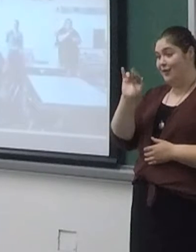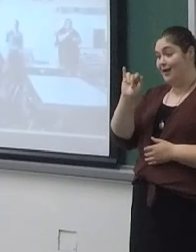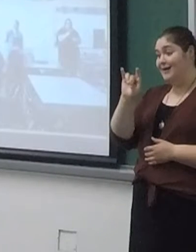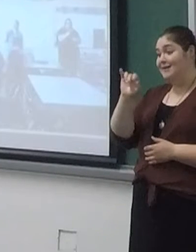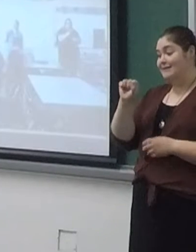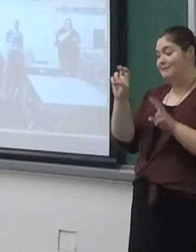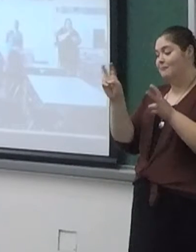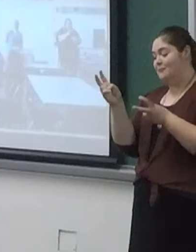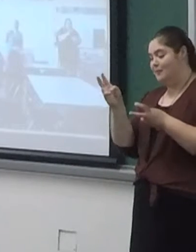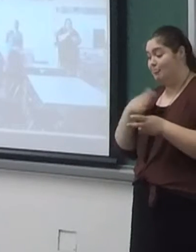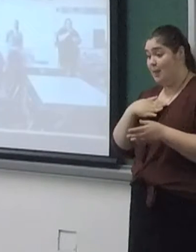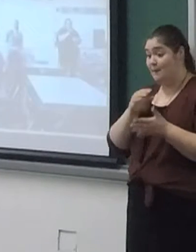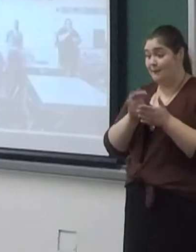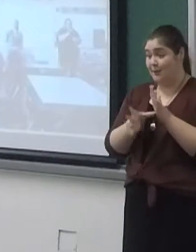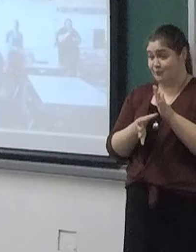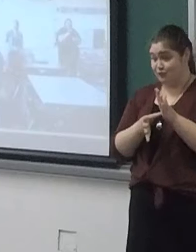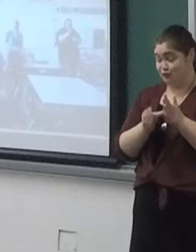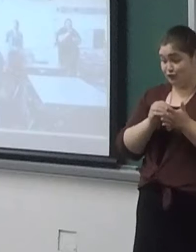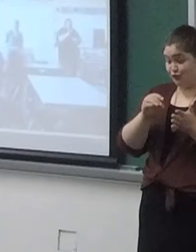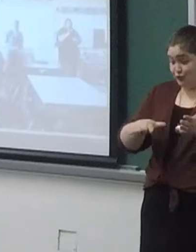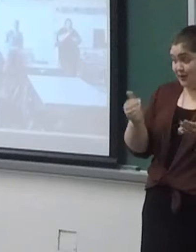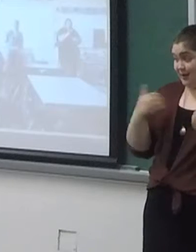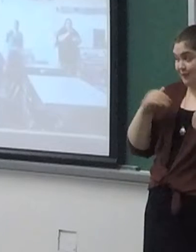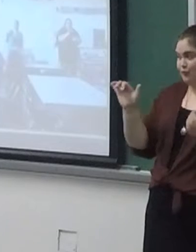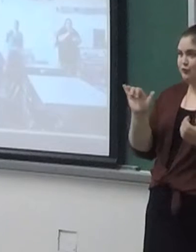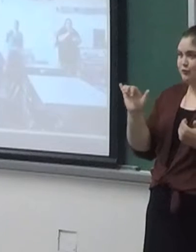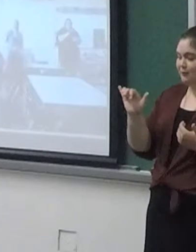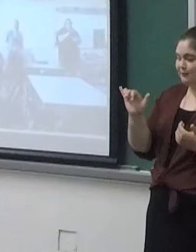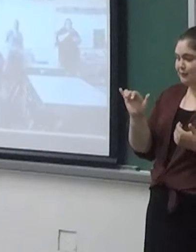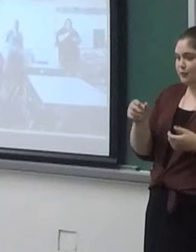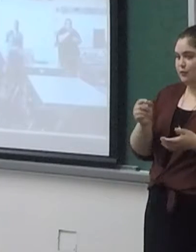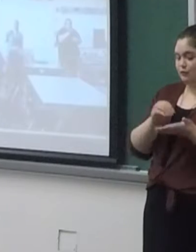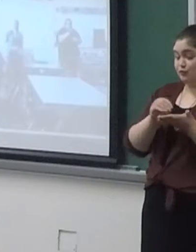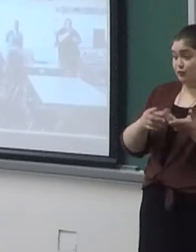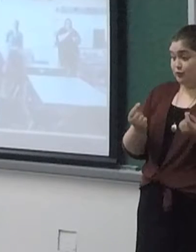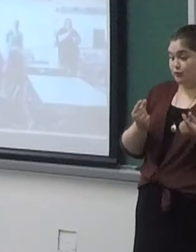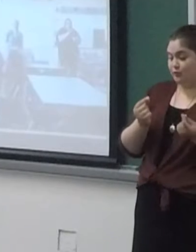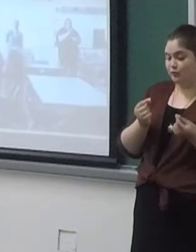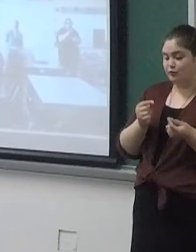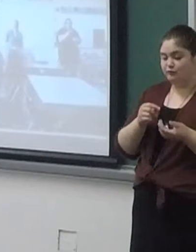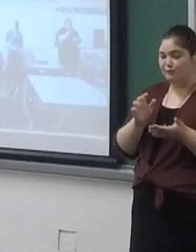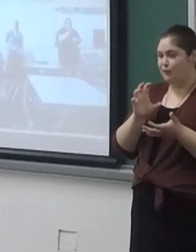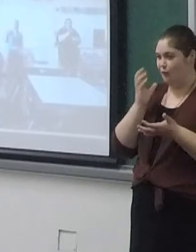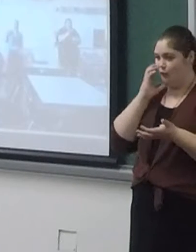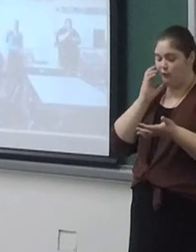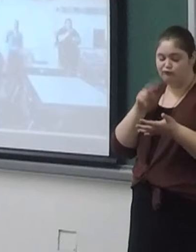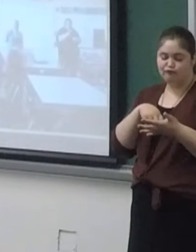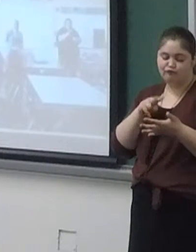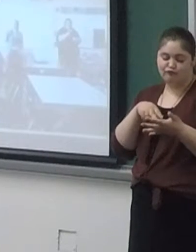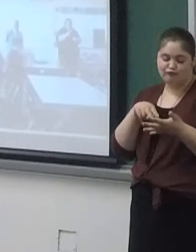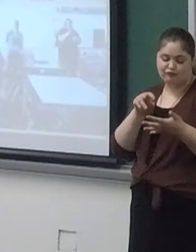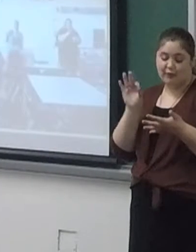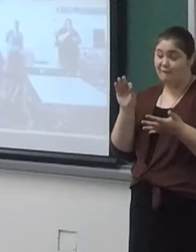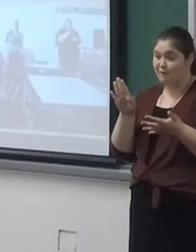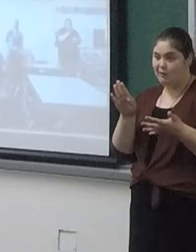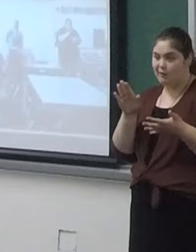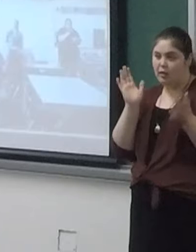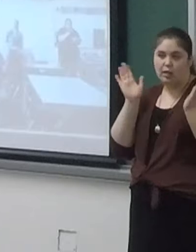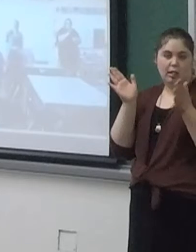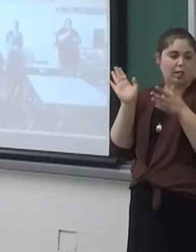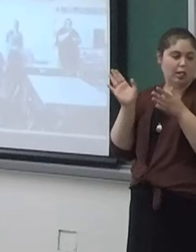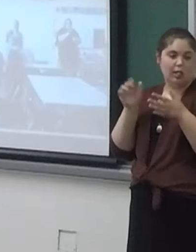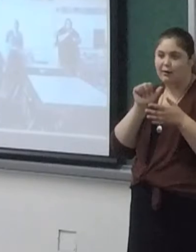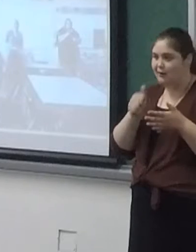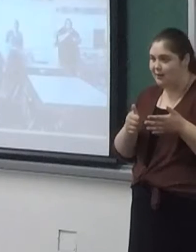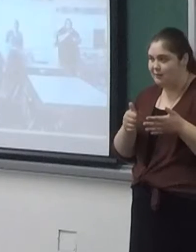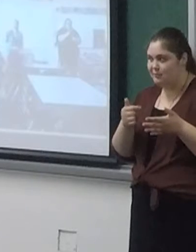time he would be on Facebook not paying attention to me, and I was like, okay, do I keep interpreting